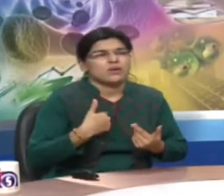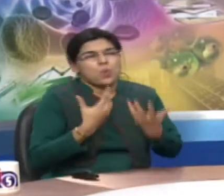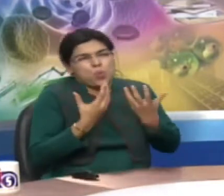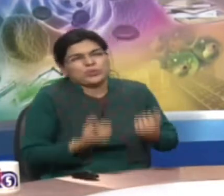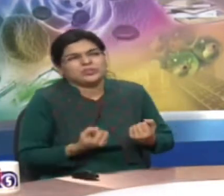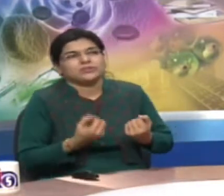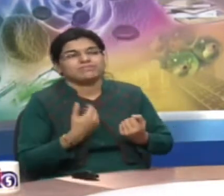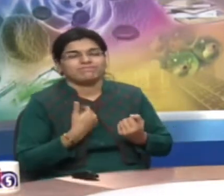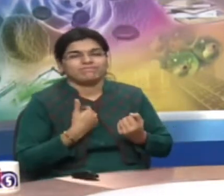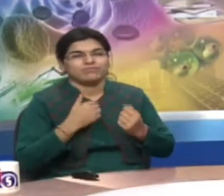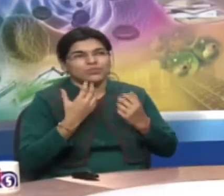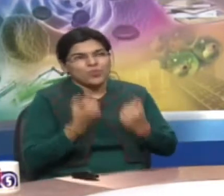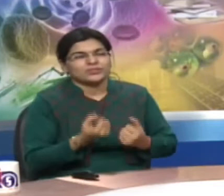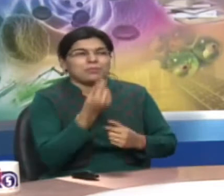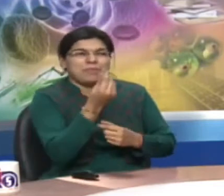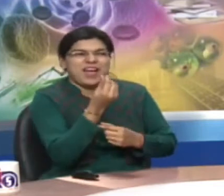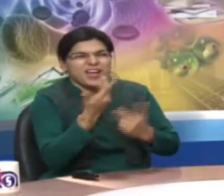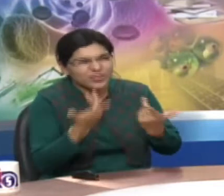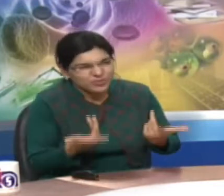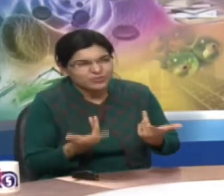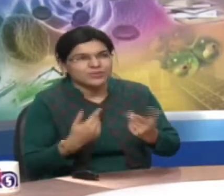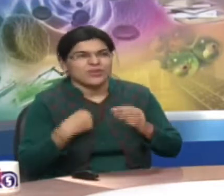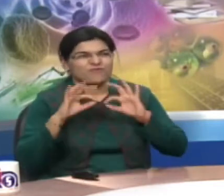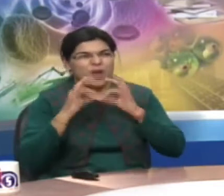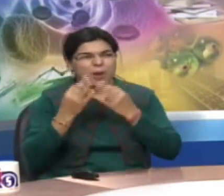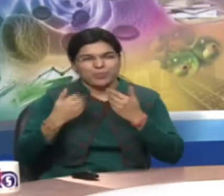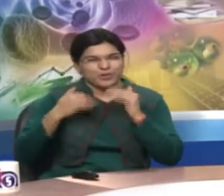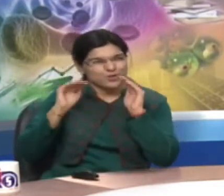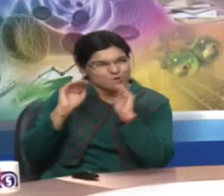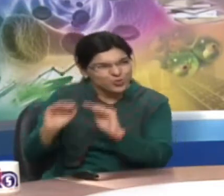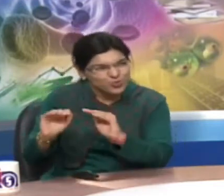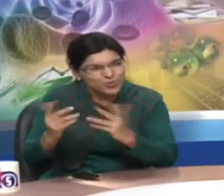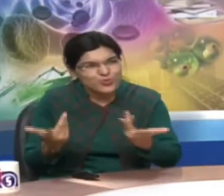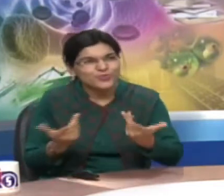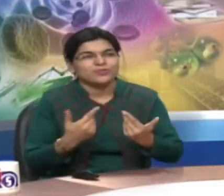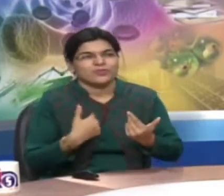want to have this job? For money, for